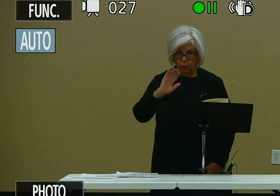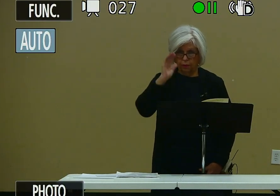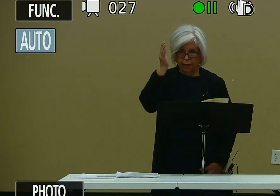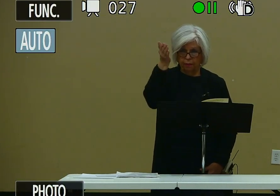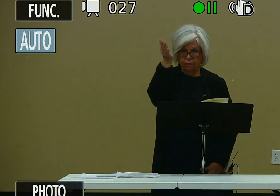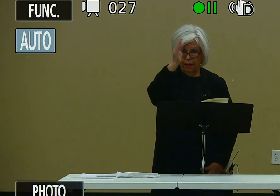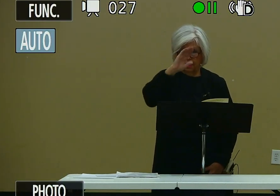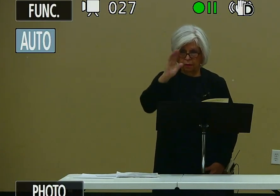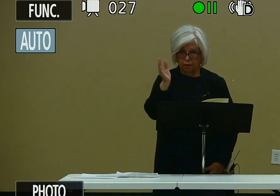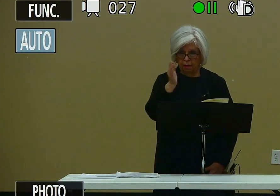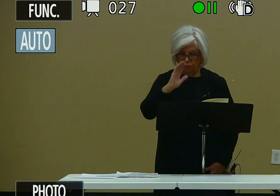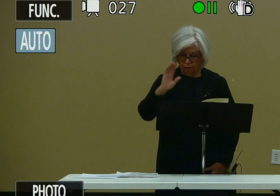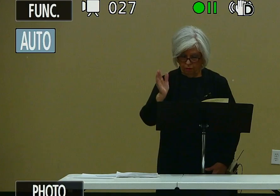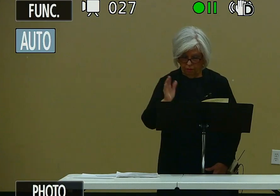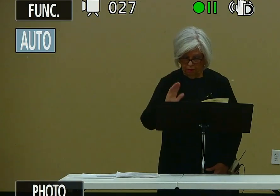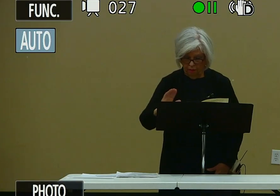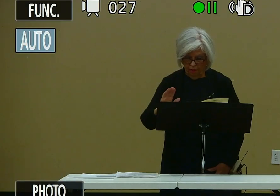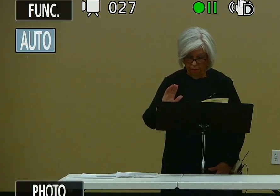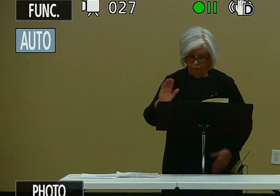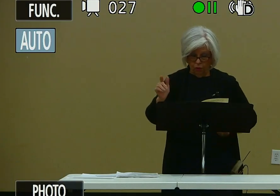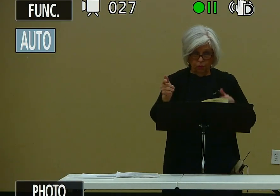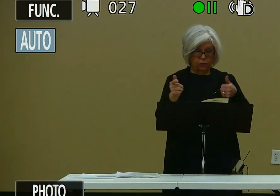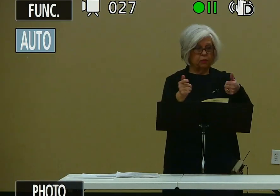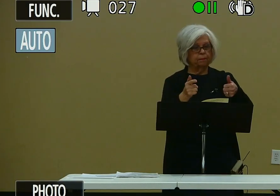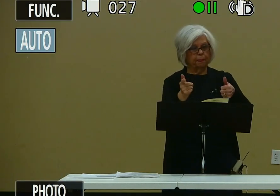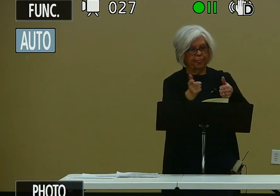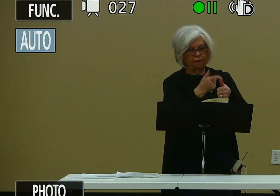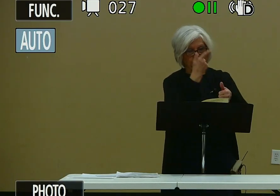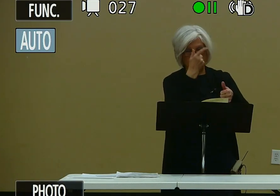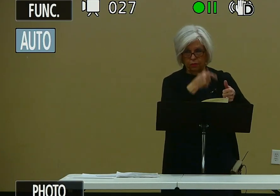that hand. Never. First, first.